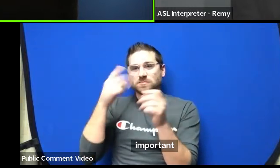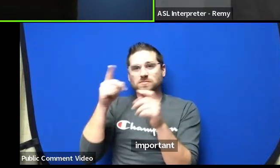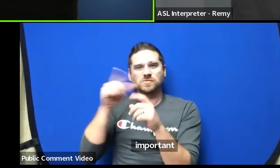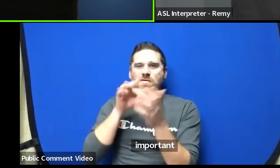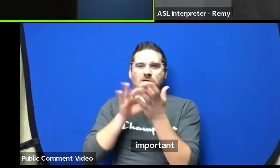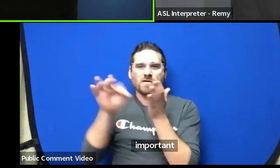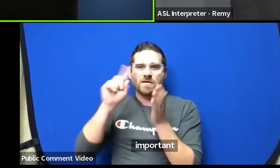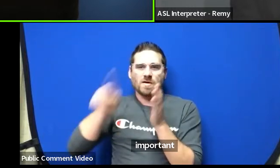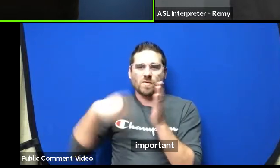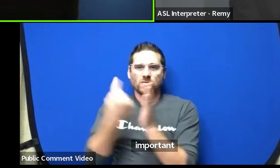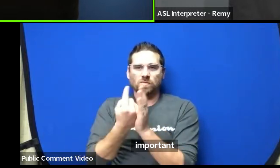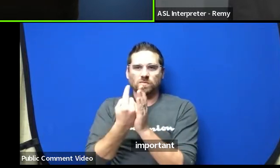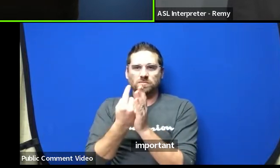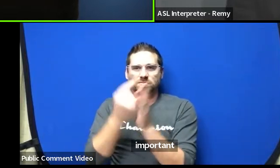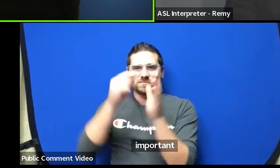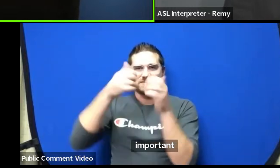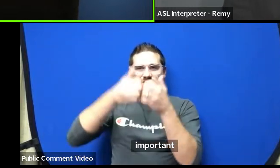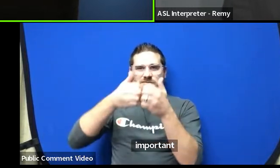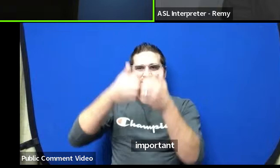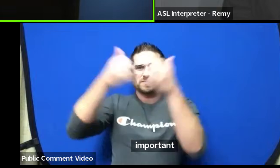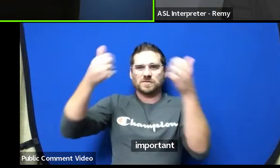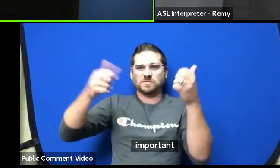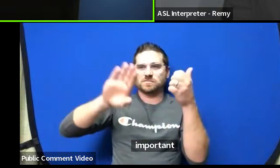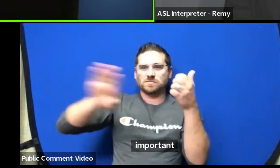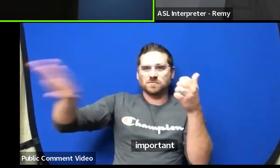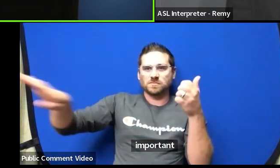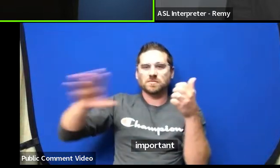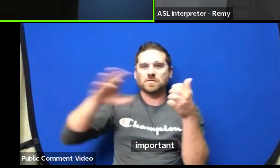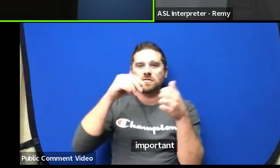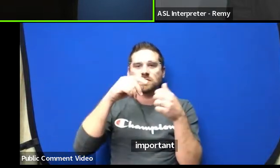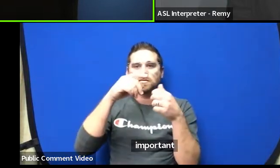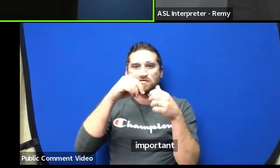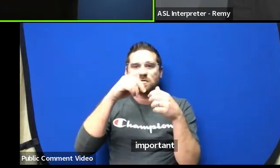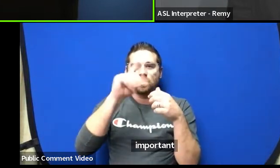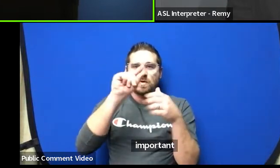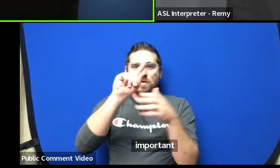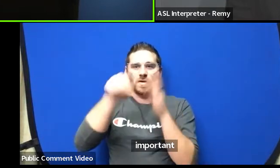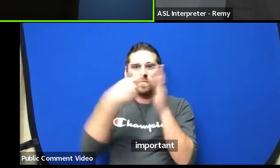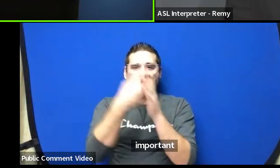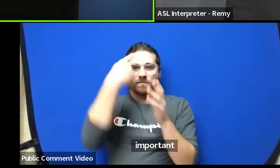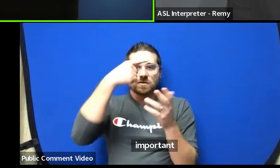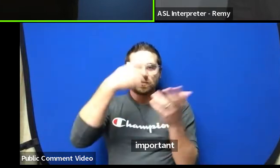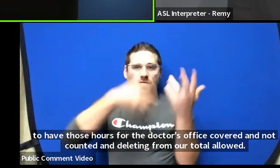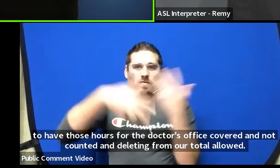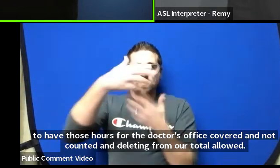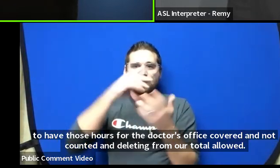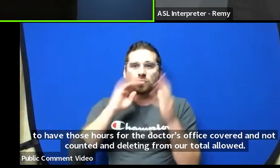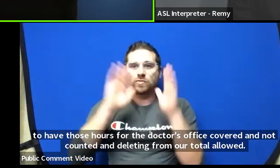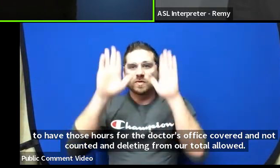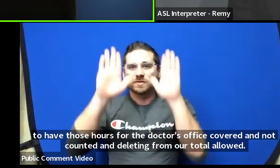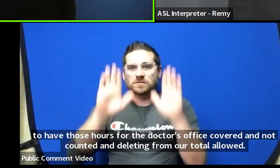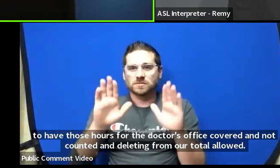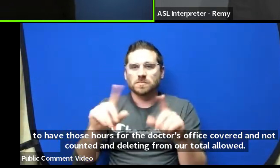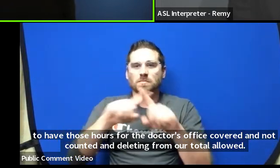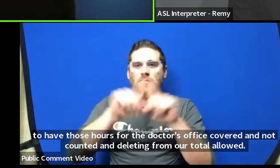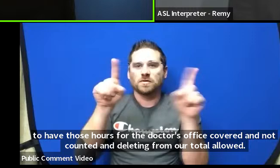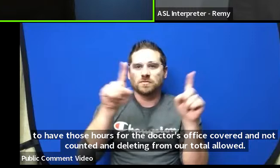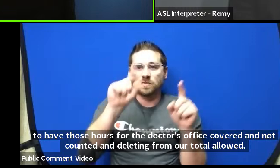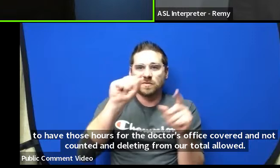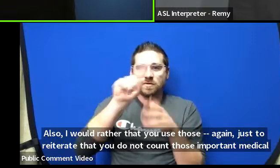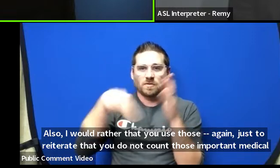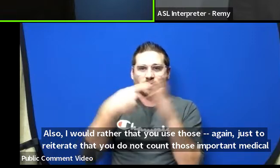use those, again, just to reiterate that you do not count those important medical appointments, that you separate